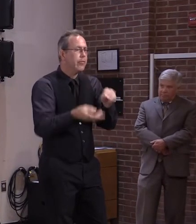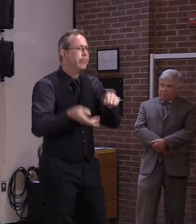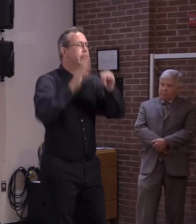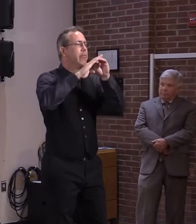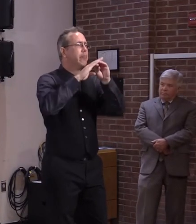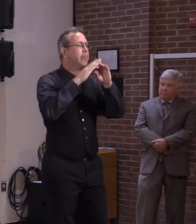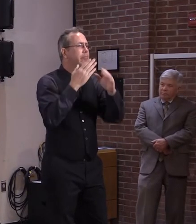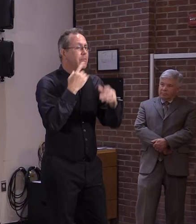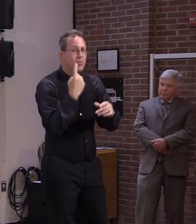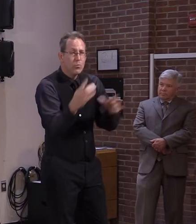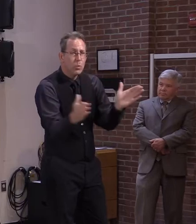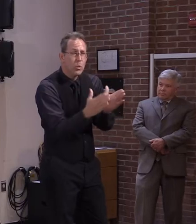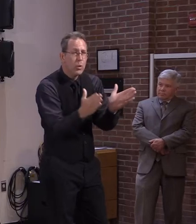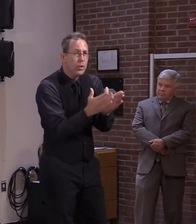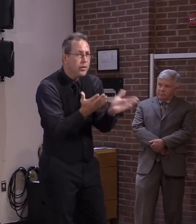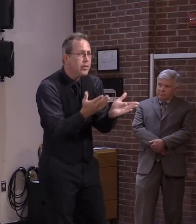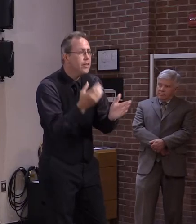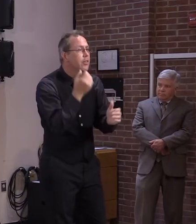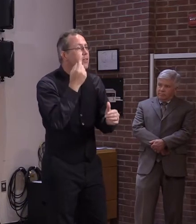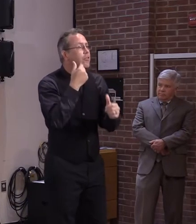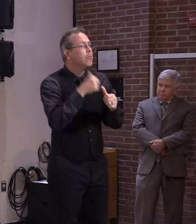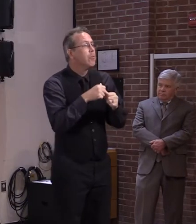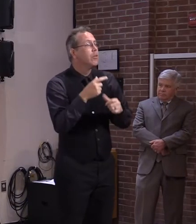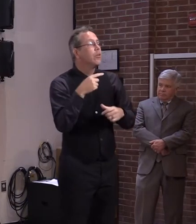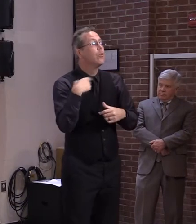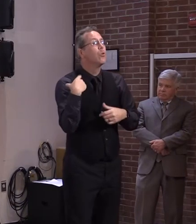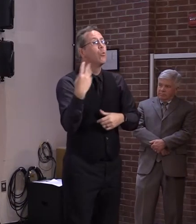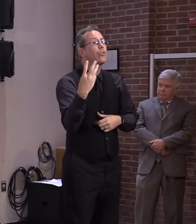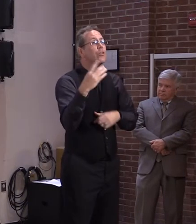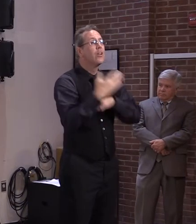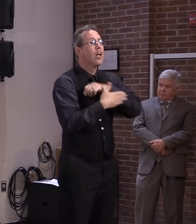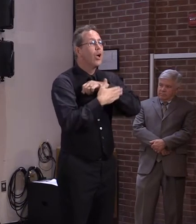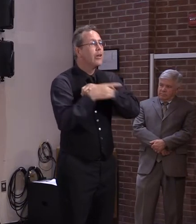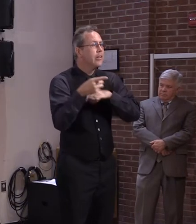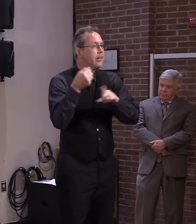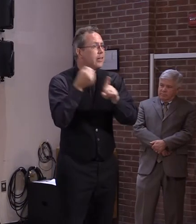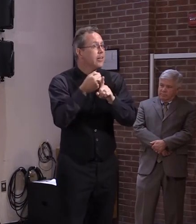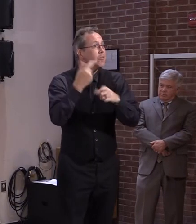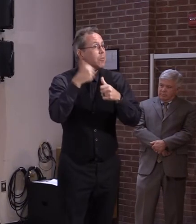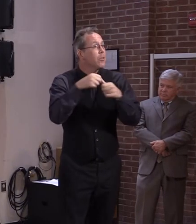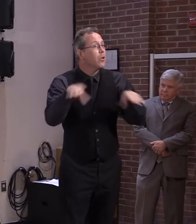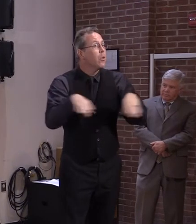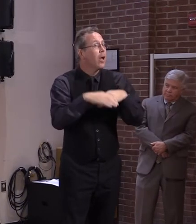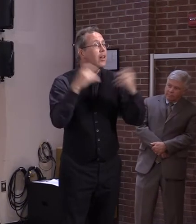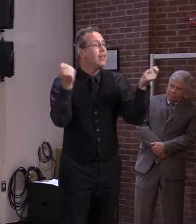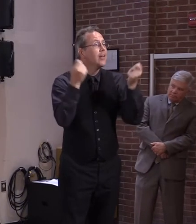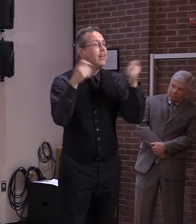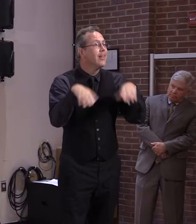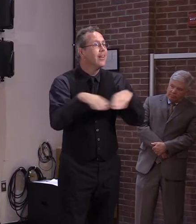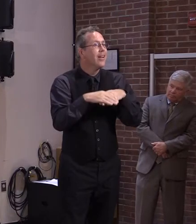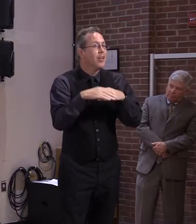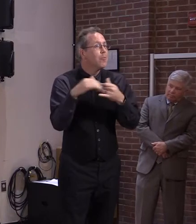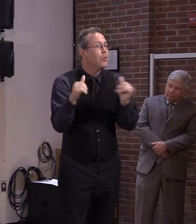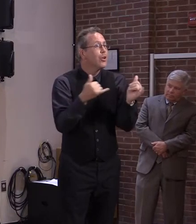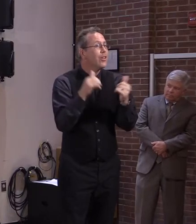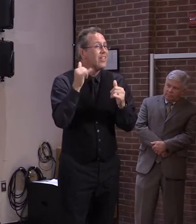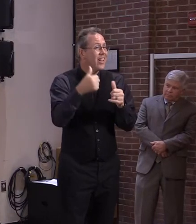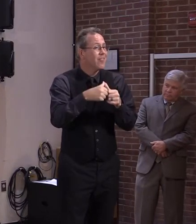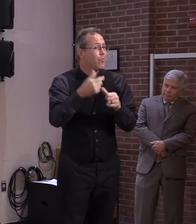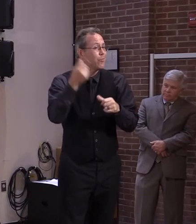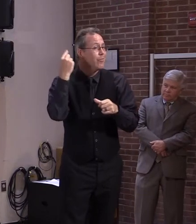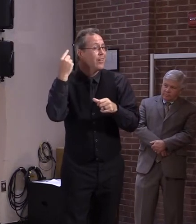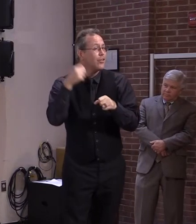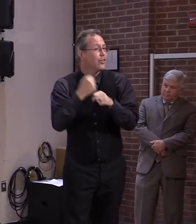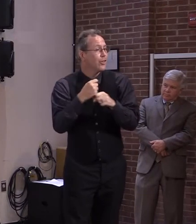recently a wedding, and then a reception, and then tied to a bar as